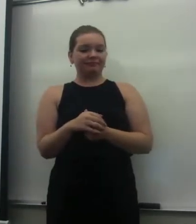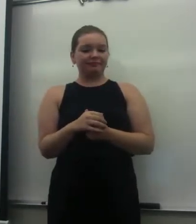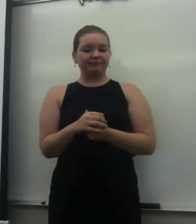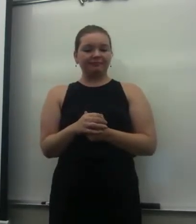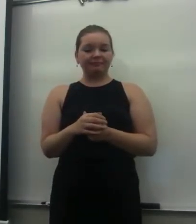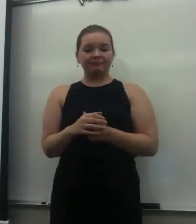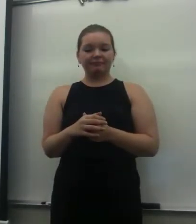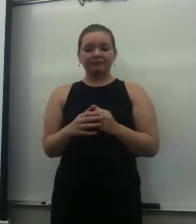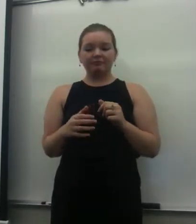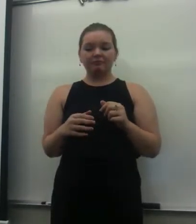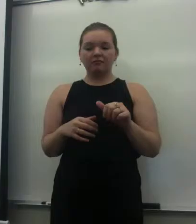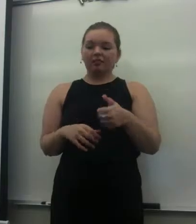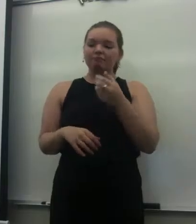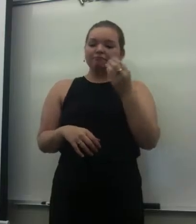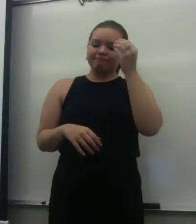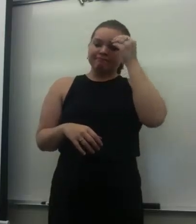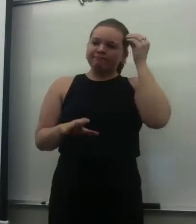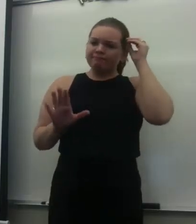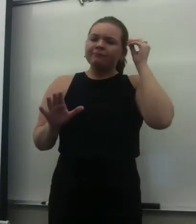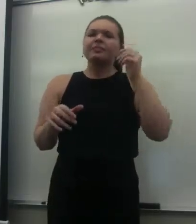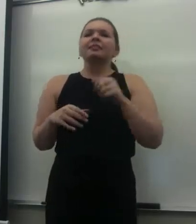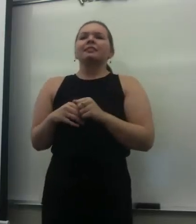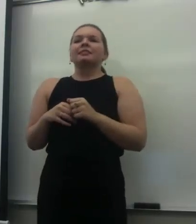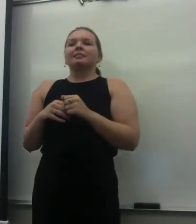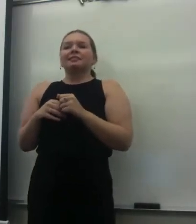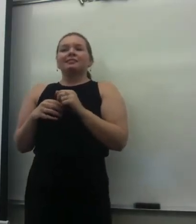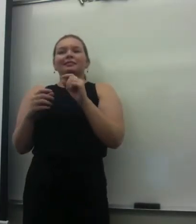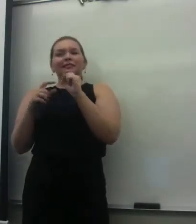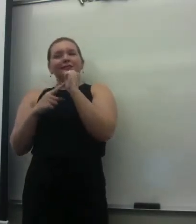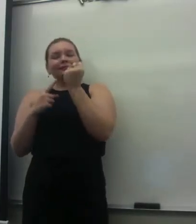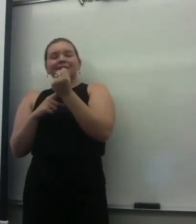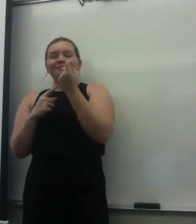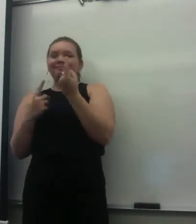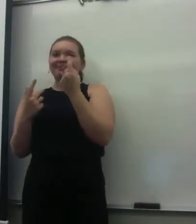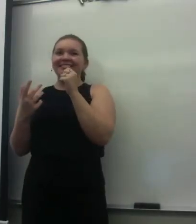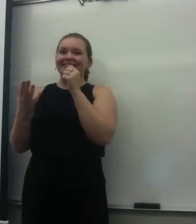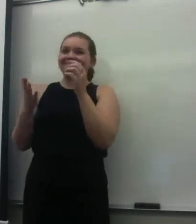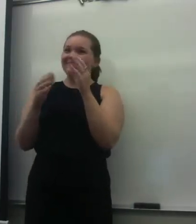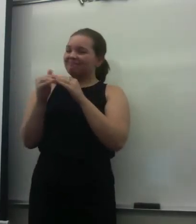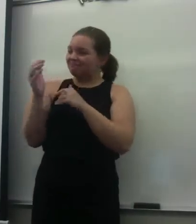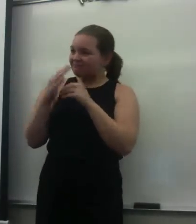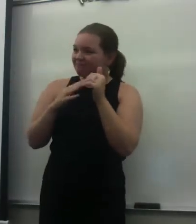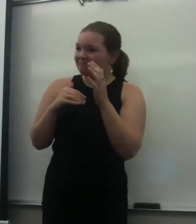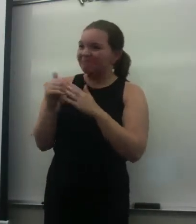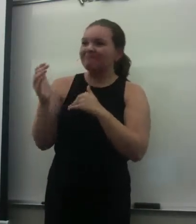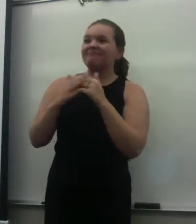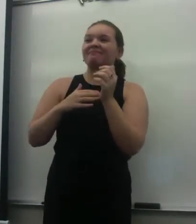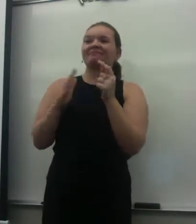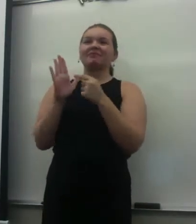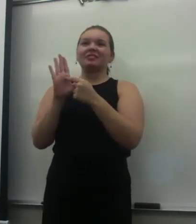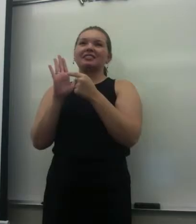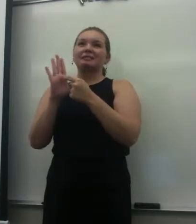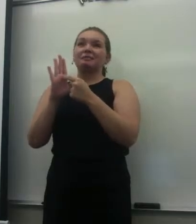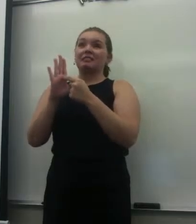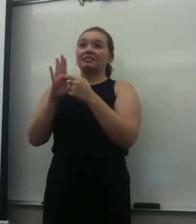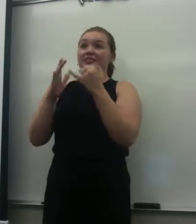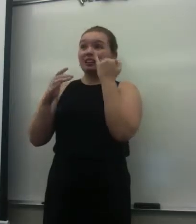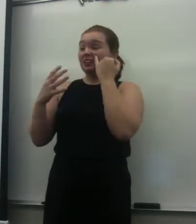of is uncomfortable situations. If you, for instance, you have to go into a jail and interpret